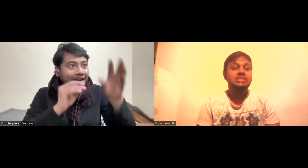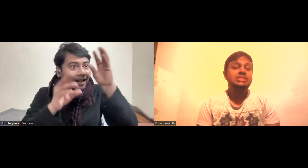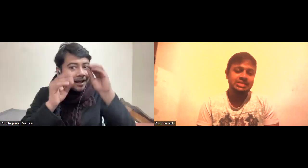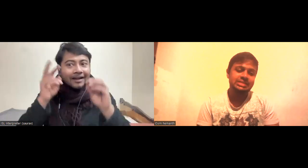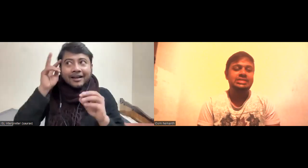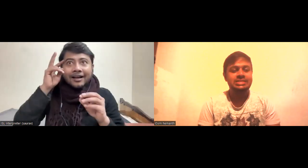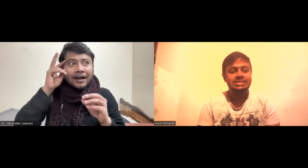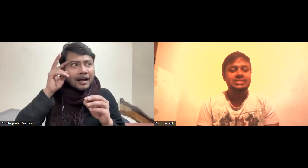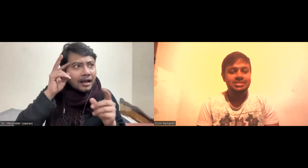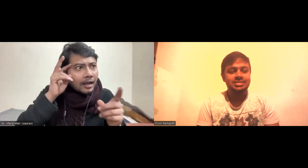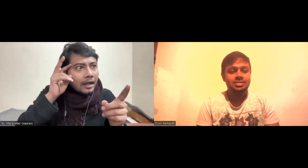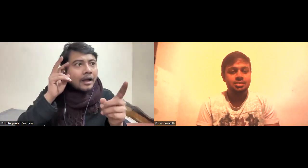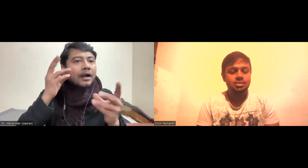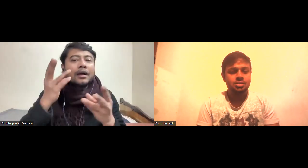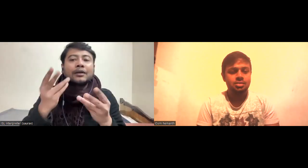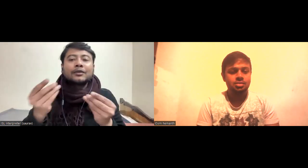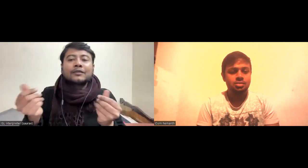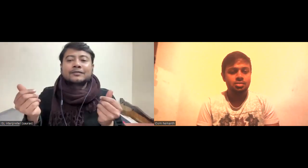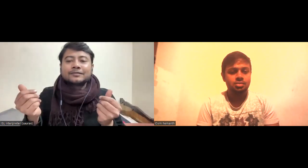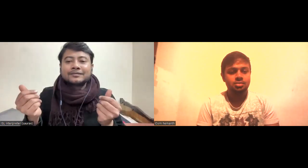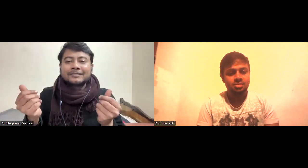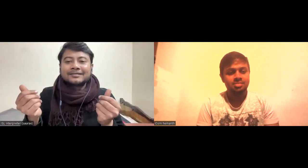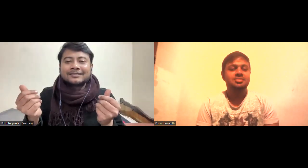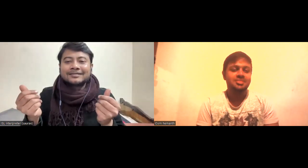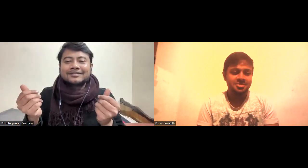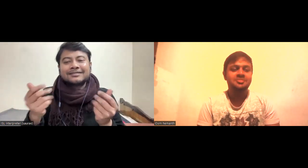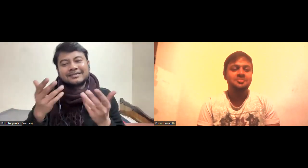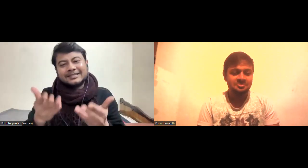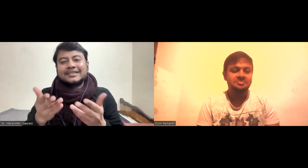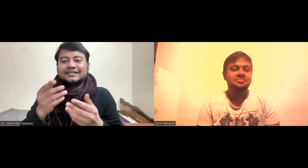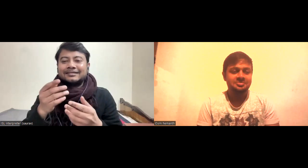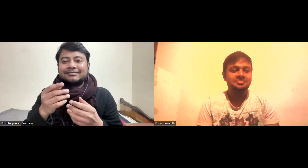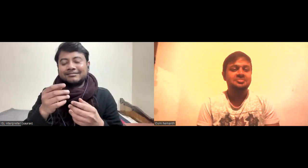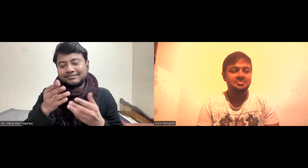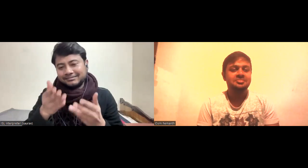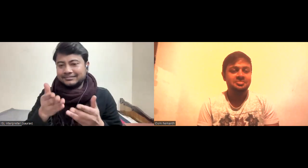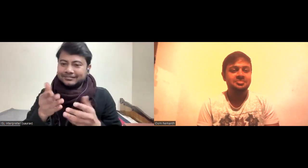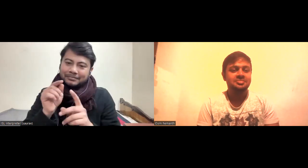Solution is to find an answer for them and to build up your faith,